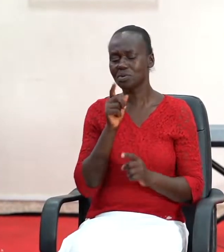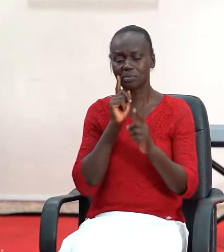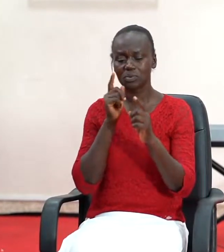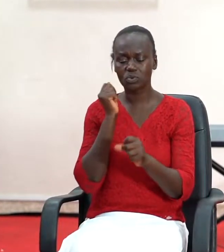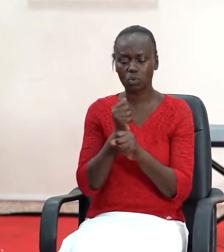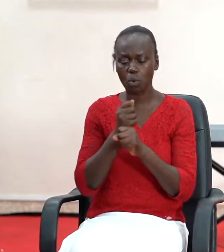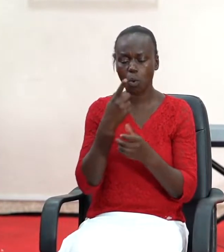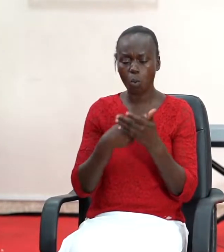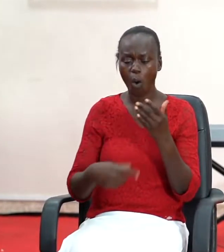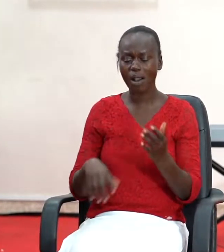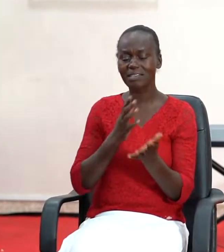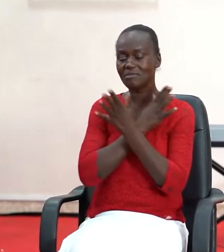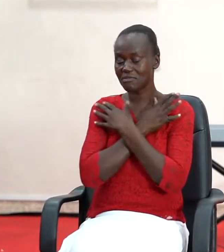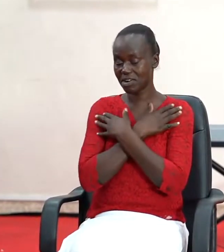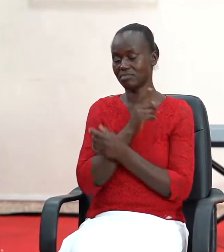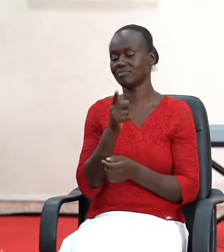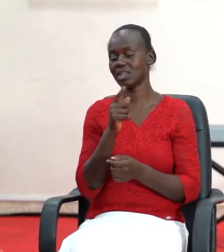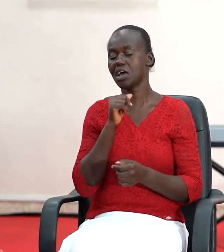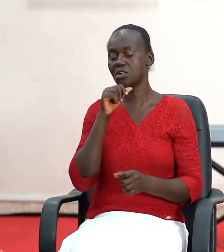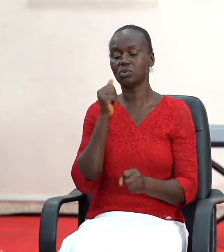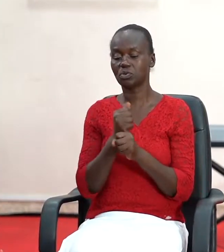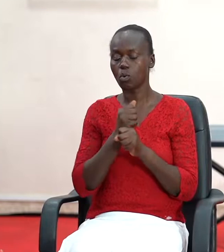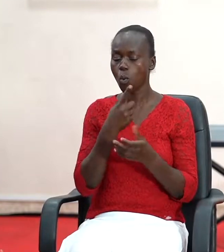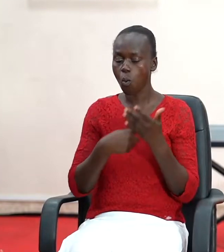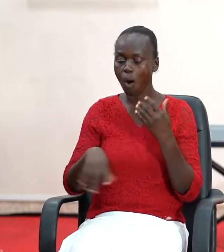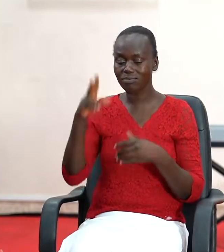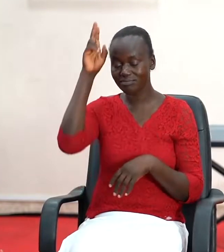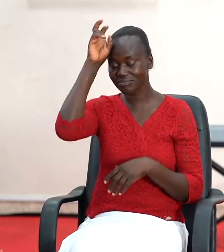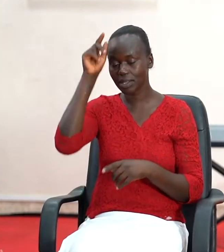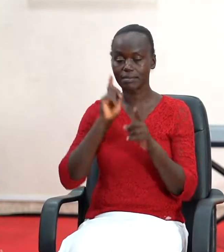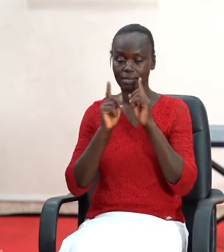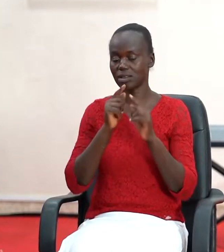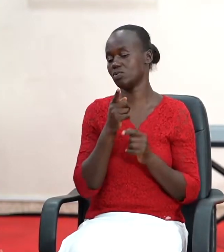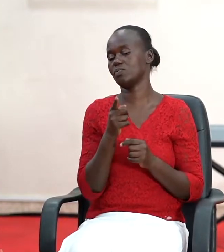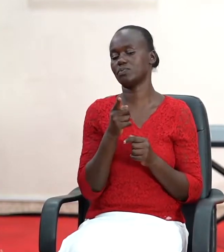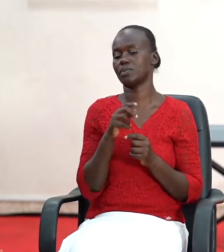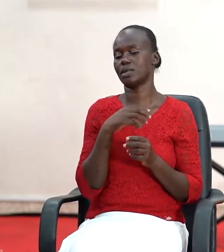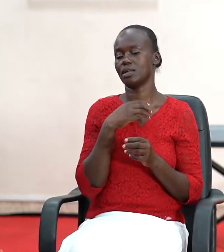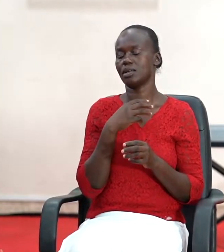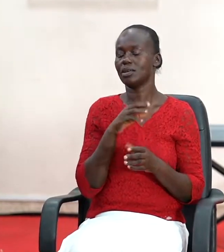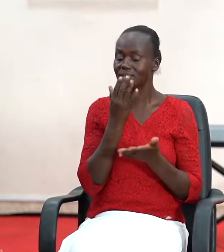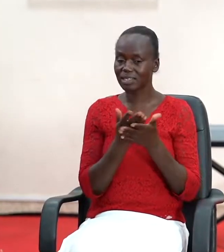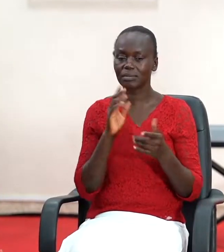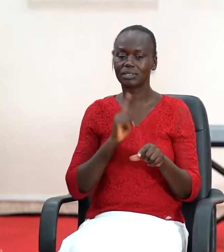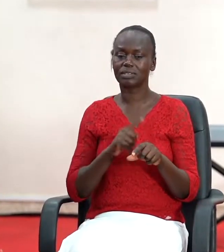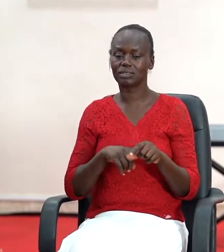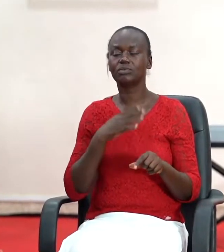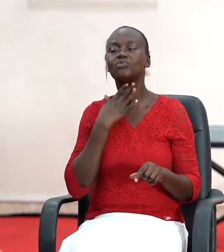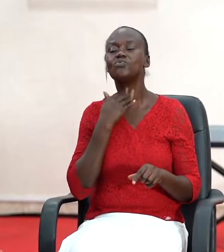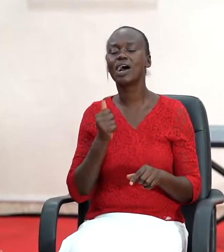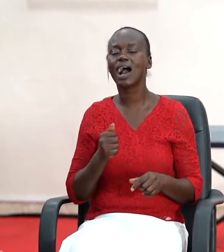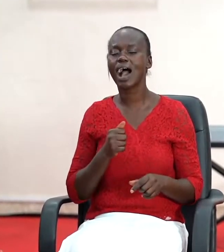kukuambia. Usiseme kenye devo wanataka kukuambia. Usiseme kenye, you know, the world is telling you. Unajua sometimes tunataka